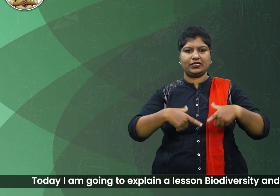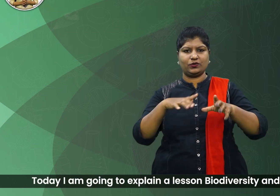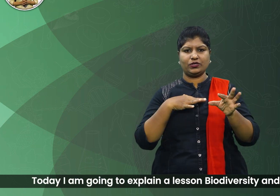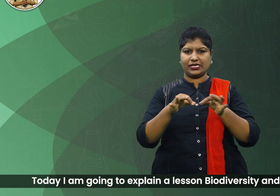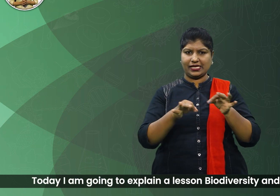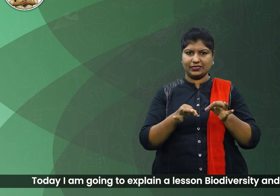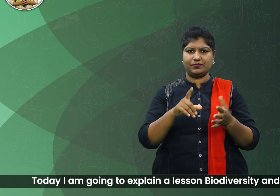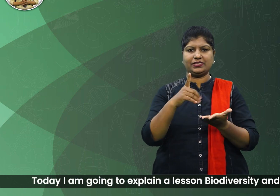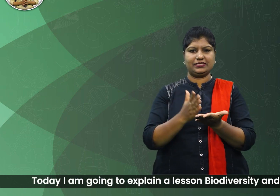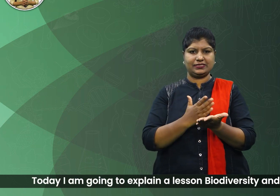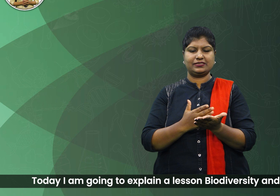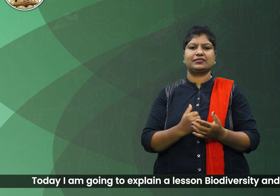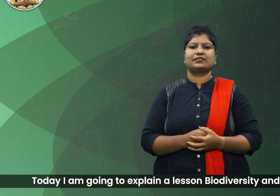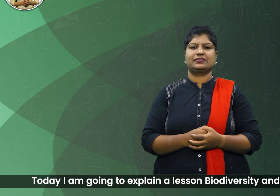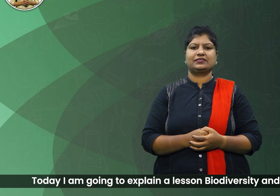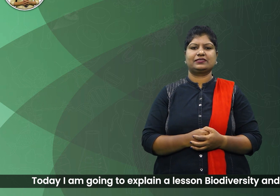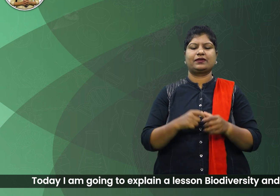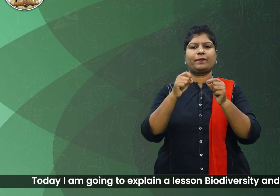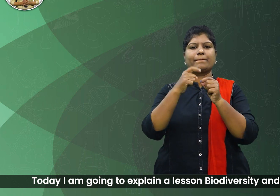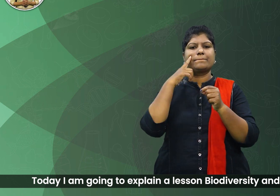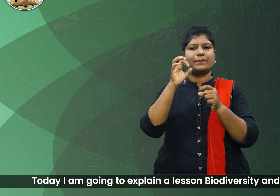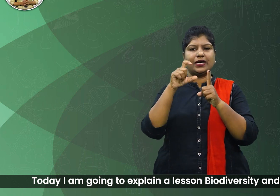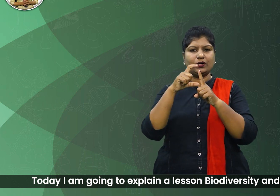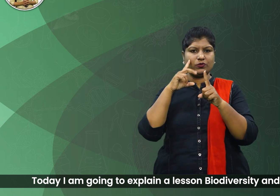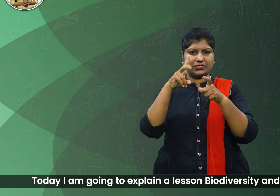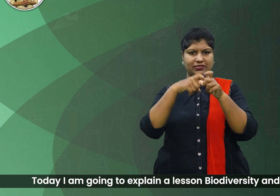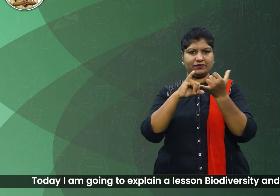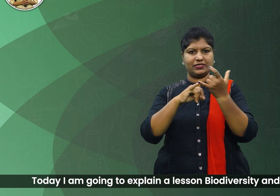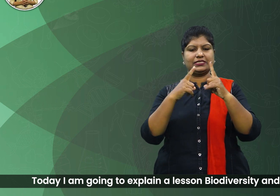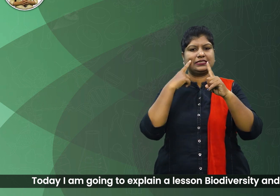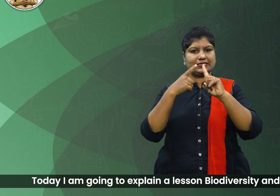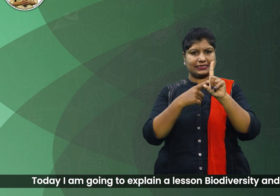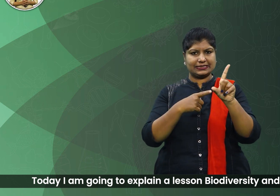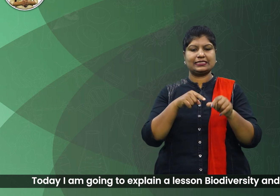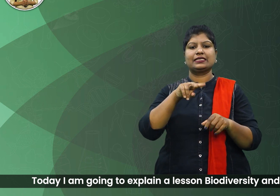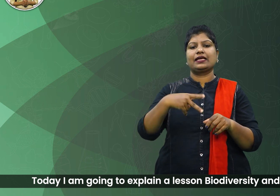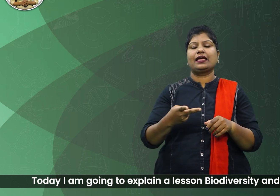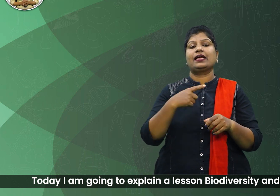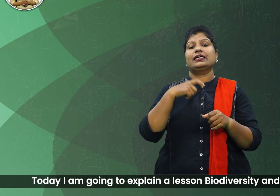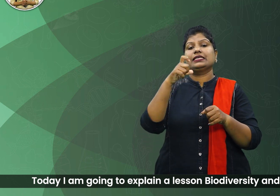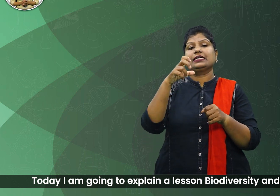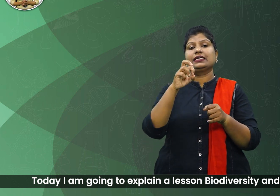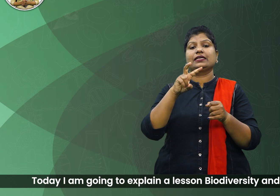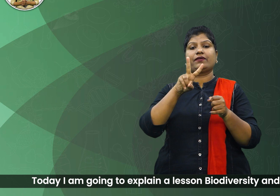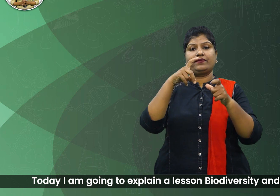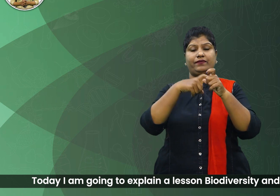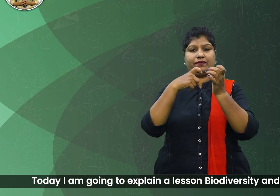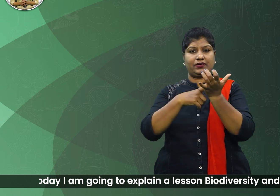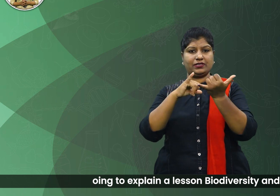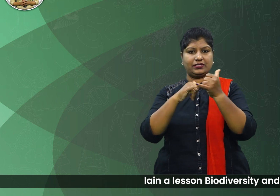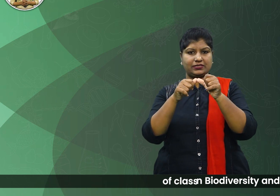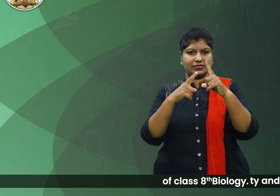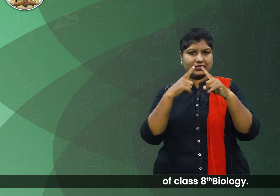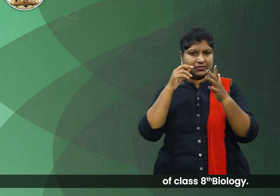explain a lesson Biodiversity and Conservation Part 2